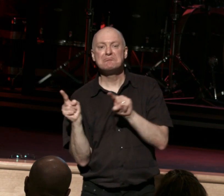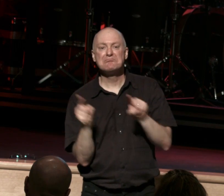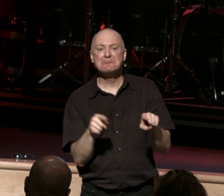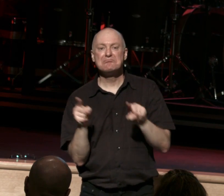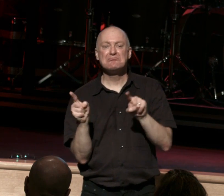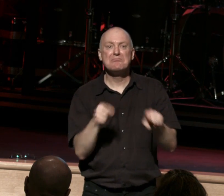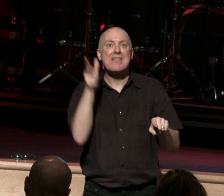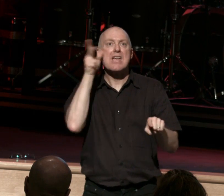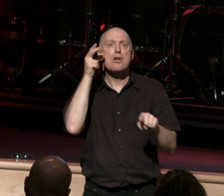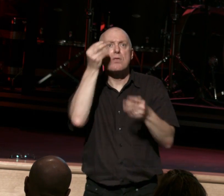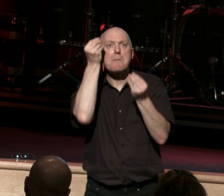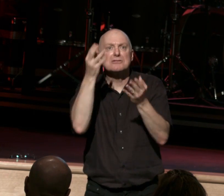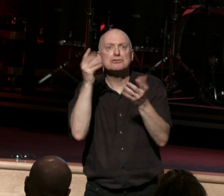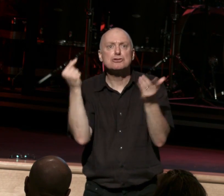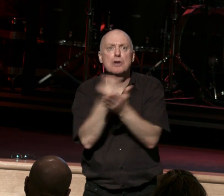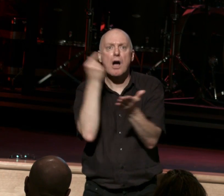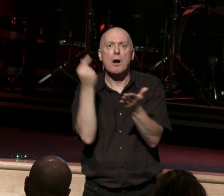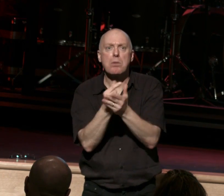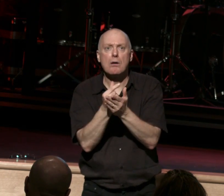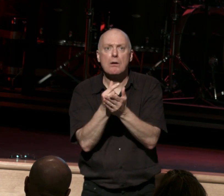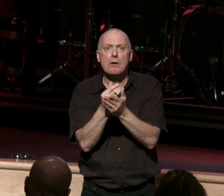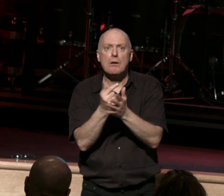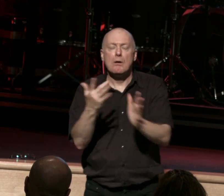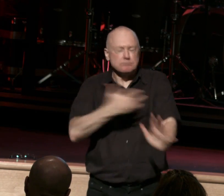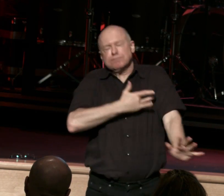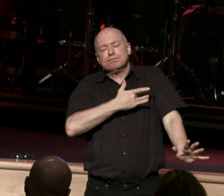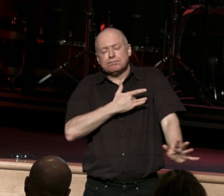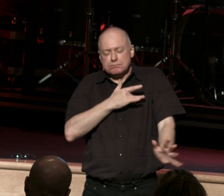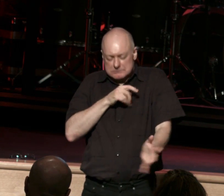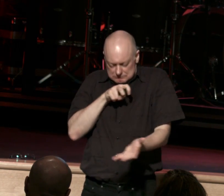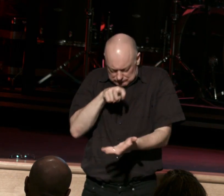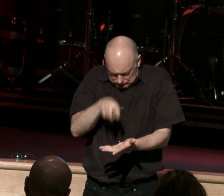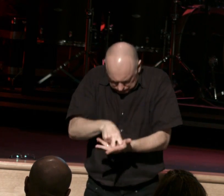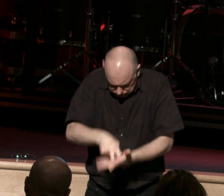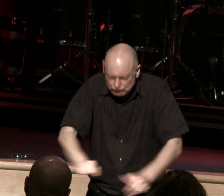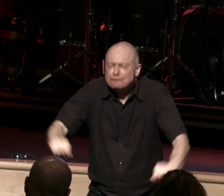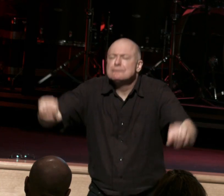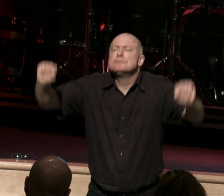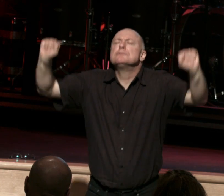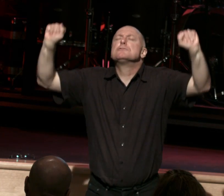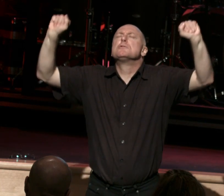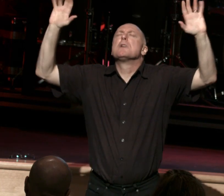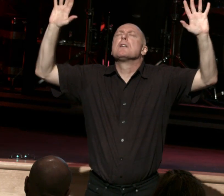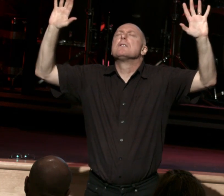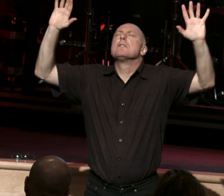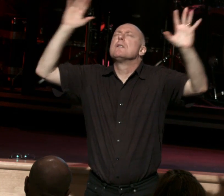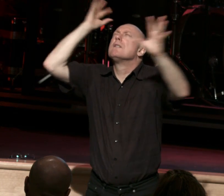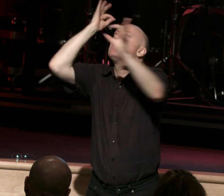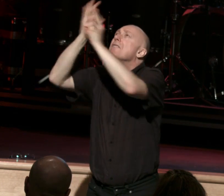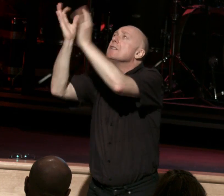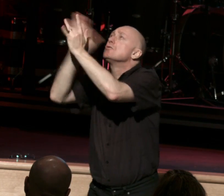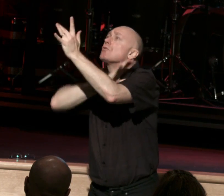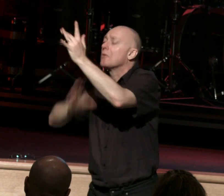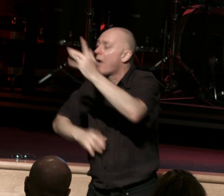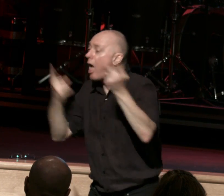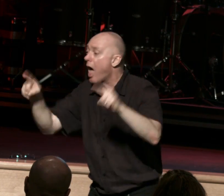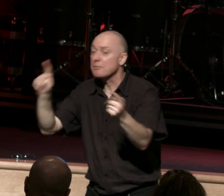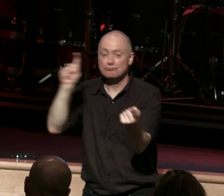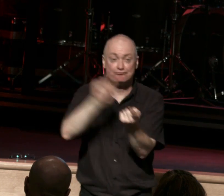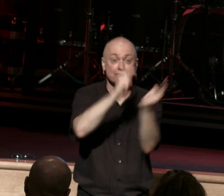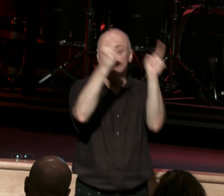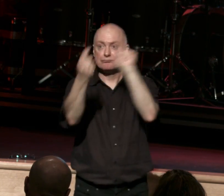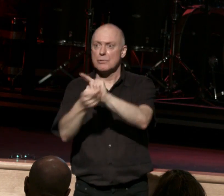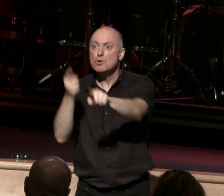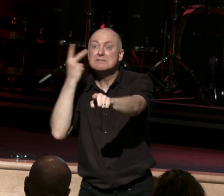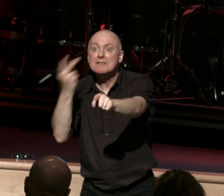somehow, and they hear the message of the gospel, and they fall to their knees, and they give their lives by grace through faith in Jesus Christ, and they are